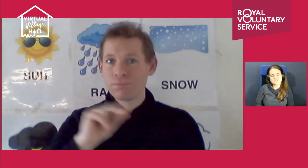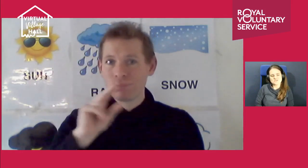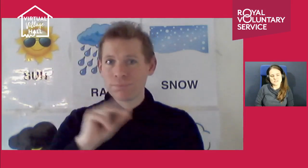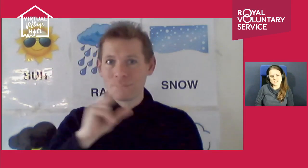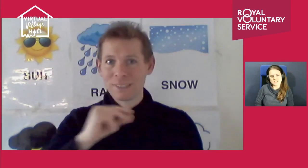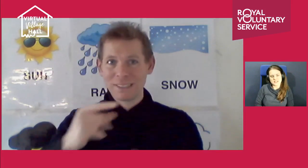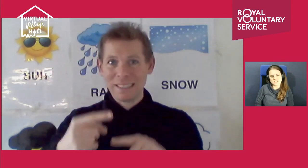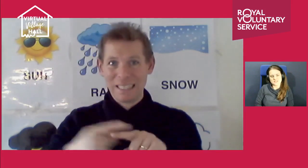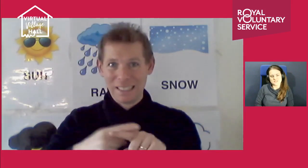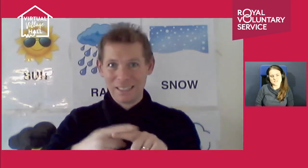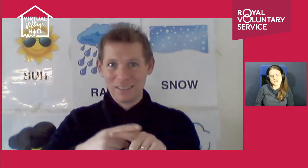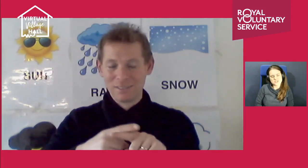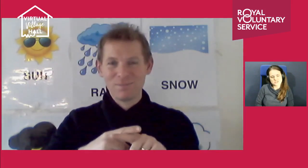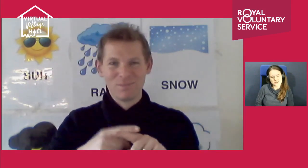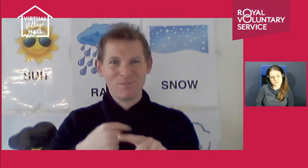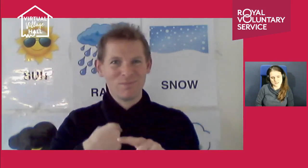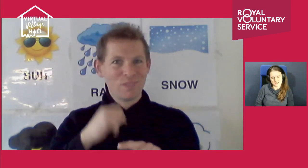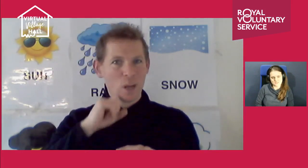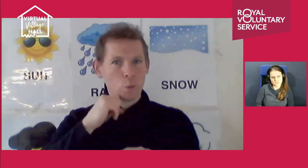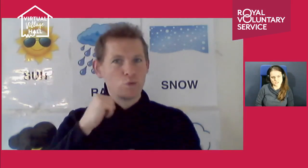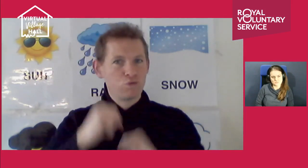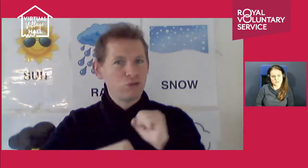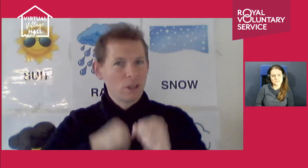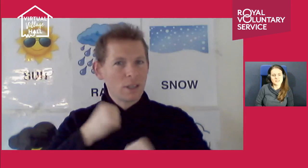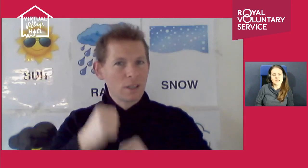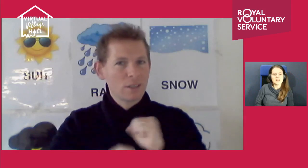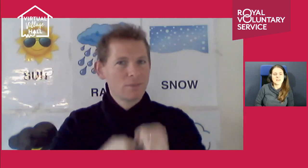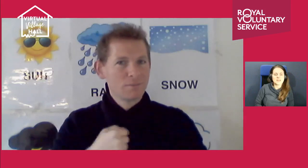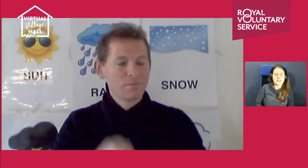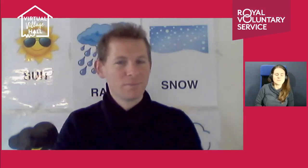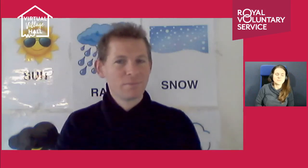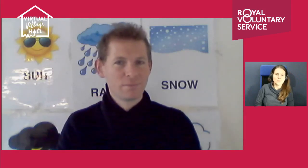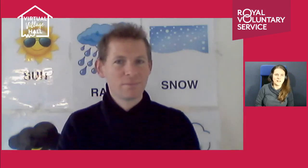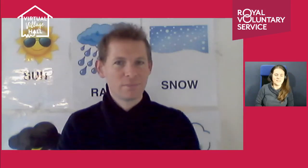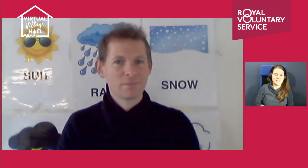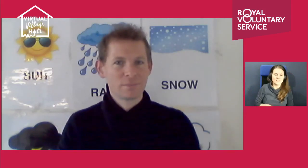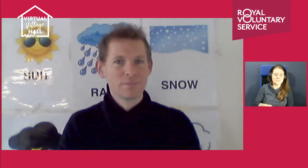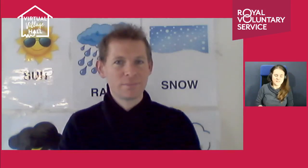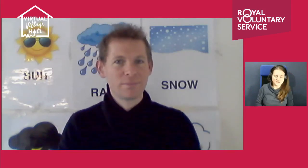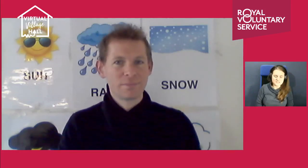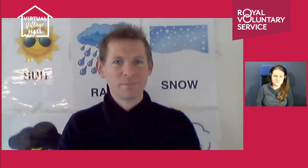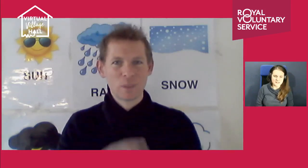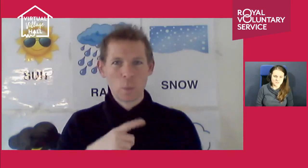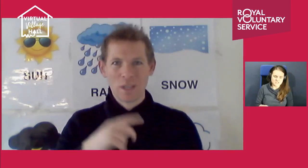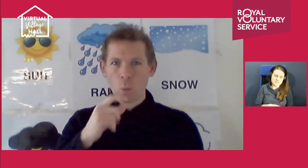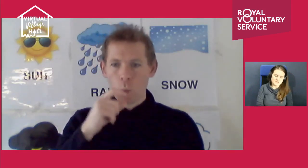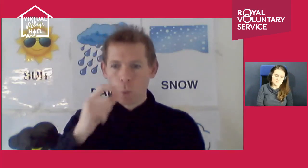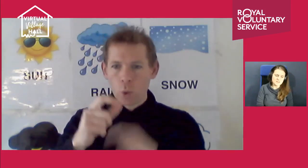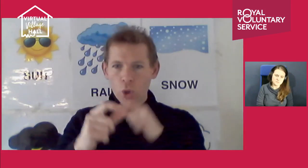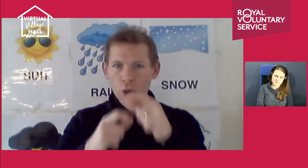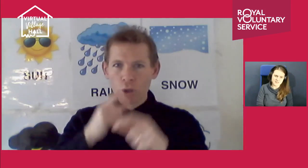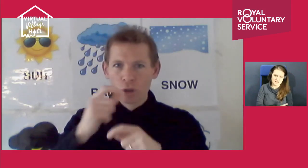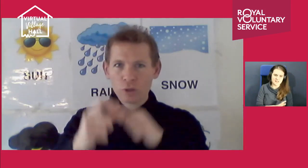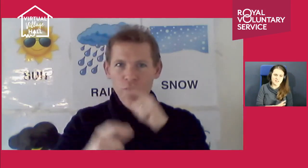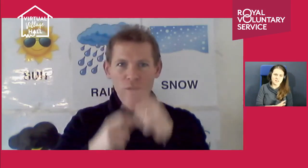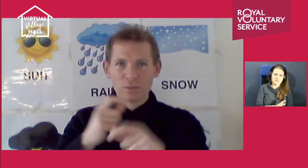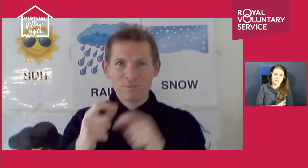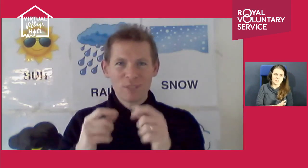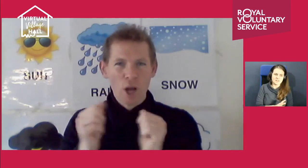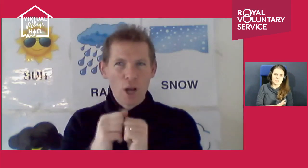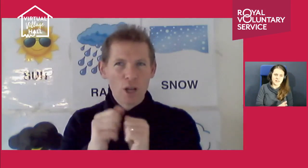there shouldn't really be any confusion because, well, they're very different languages. If someone is